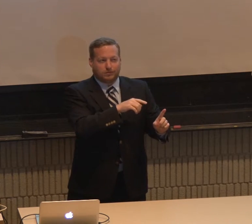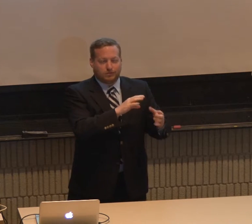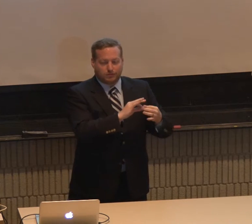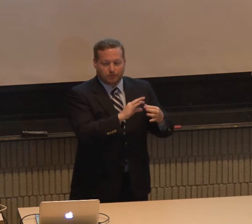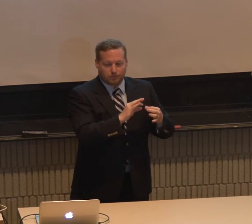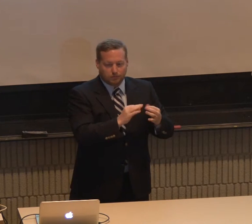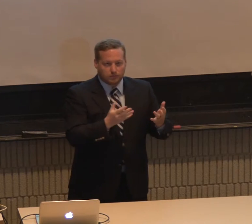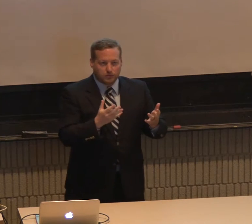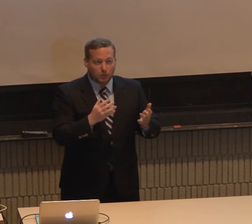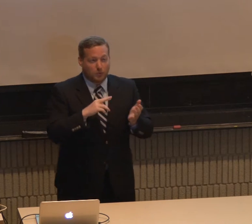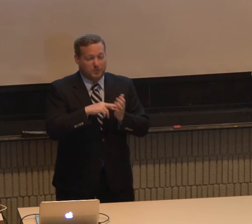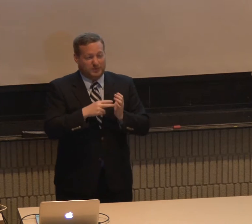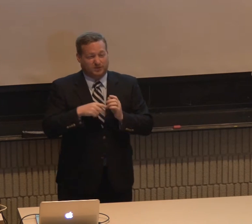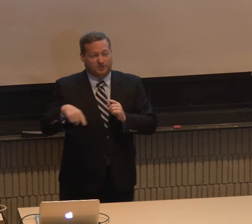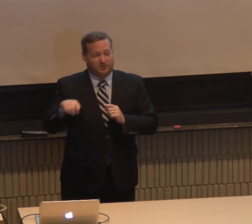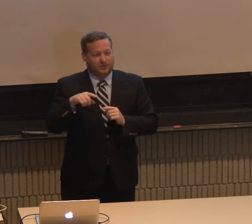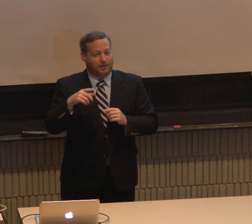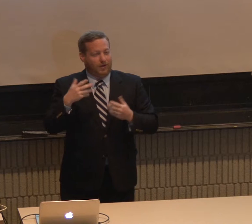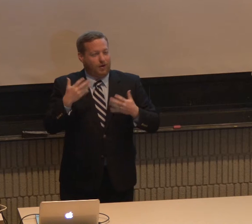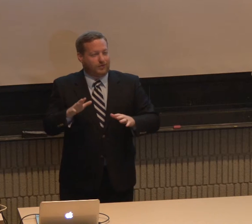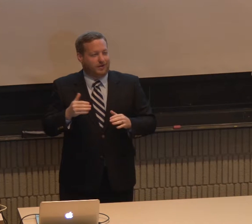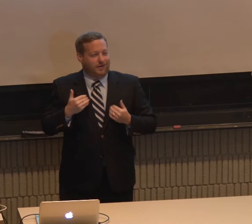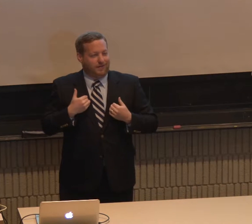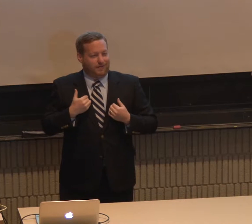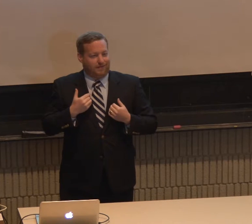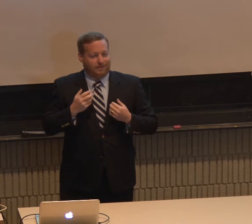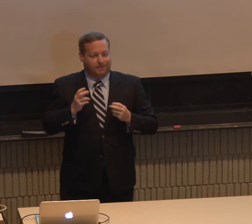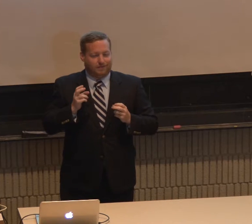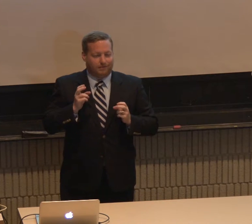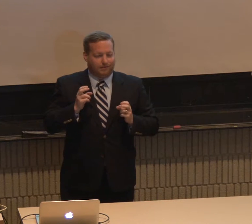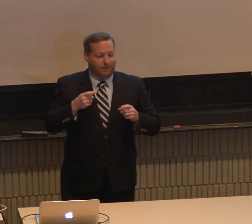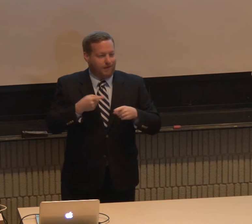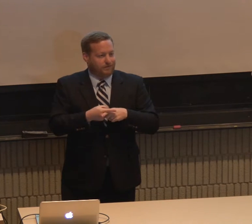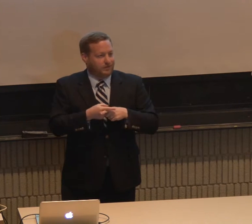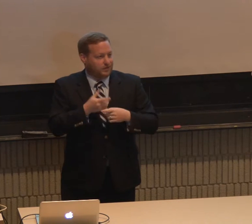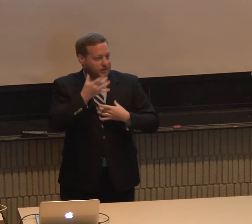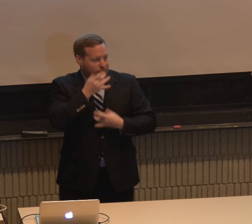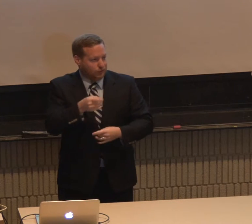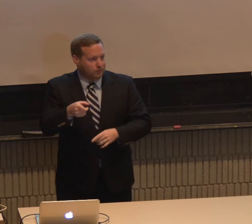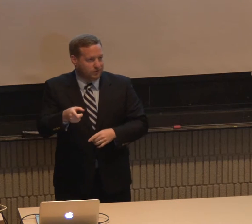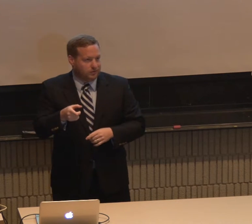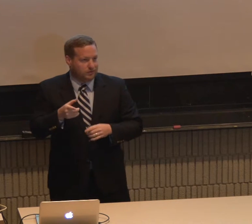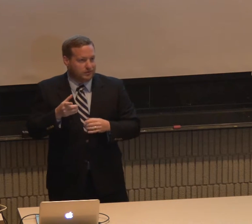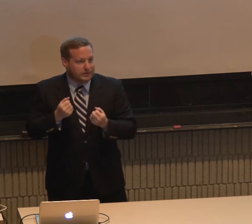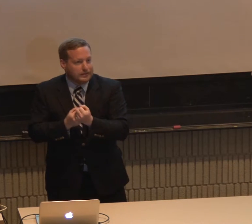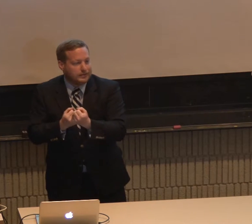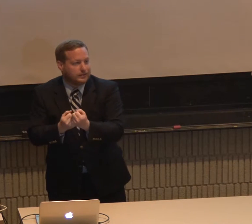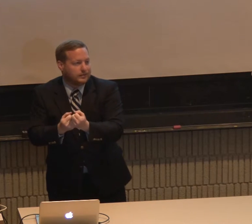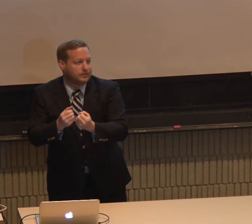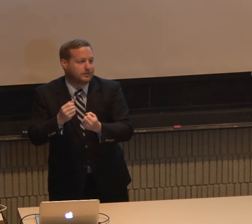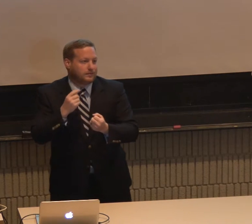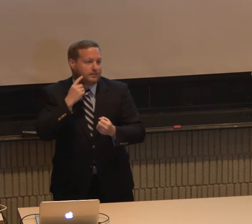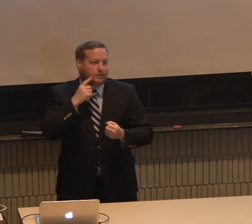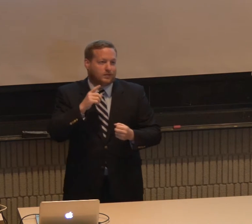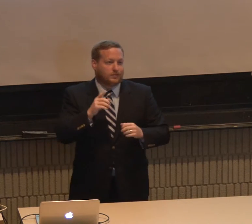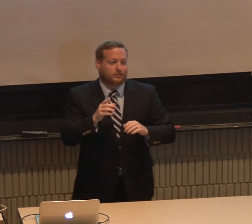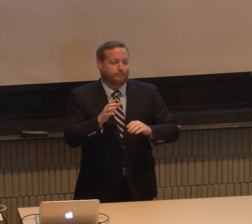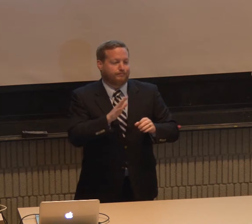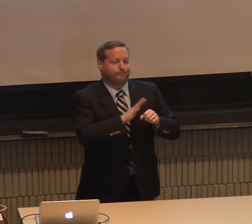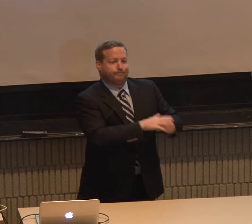There's very little neutrality in this particular topic, I have to say, but there's certainly a conflict of interest